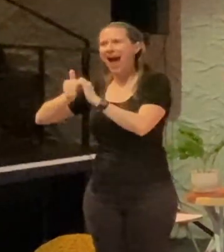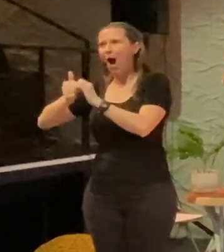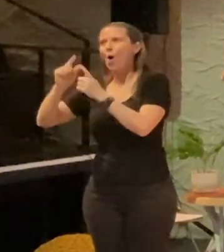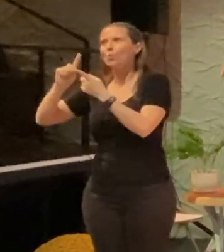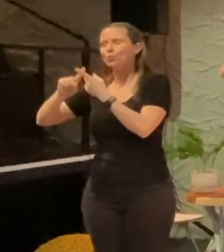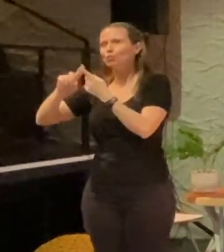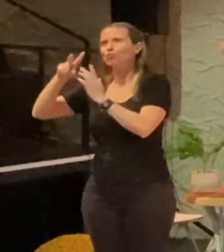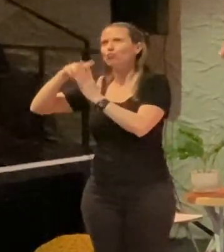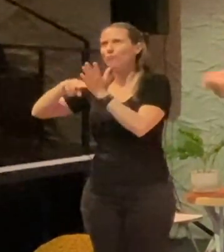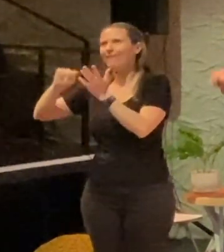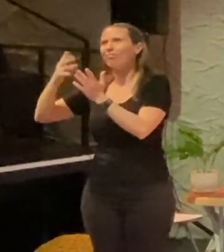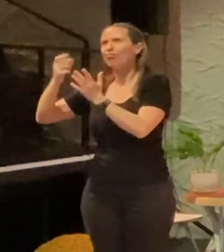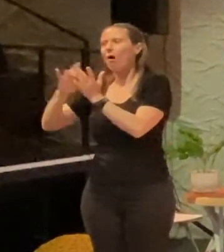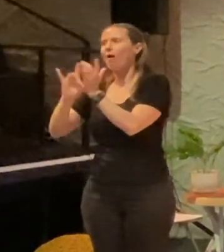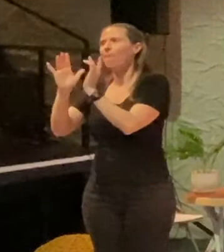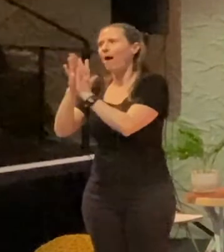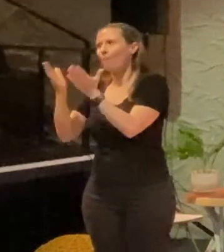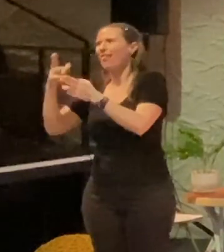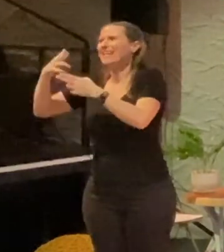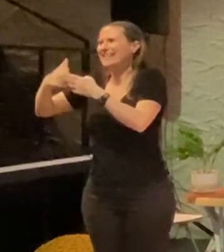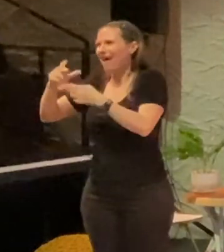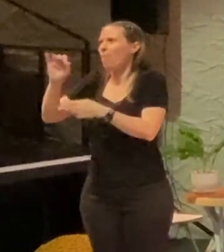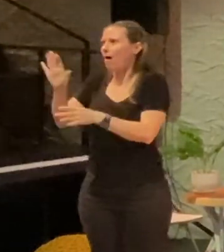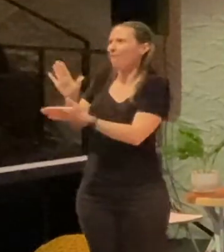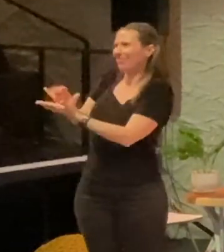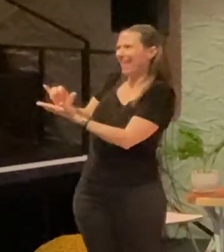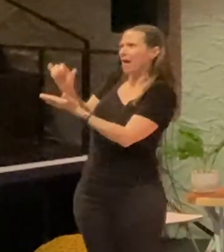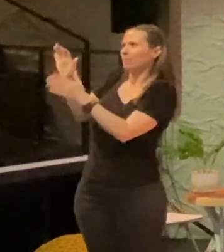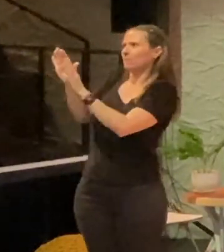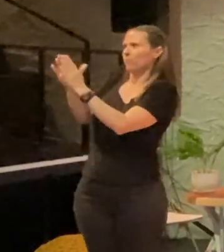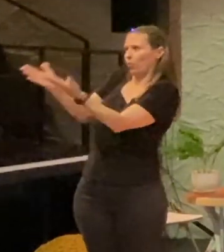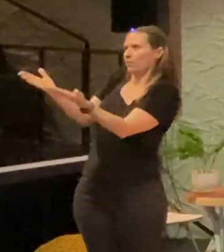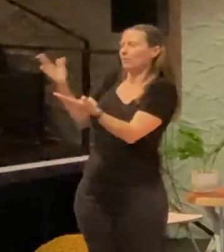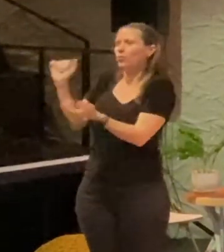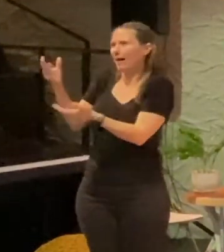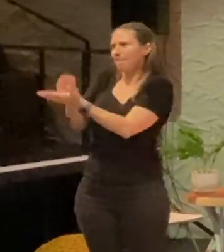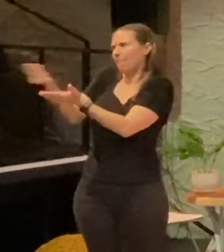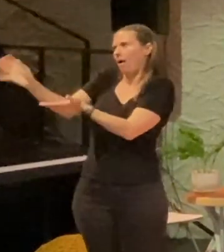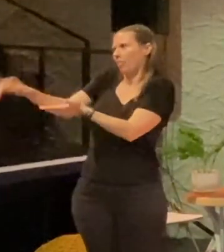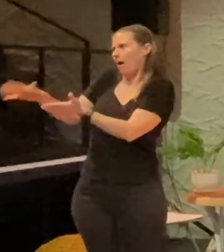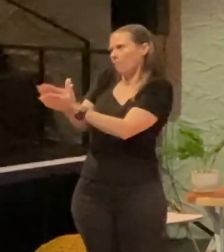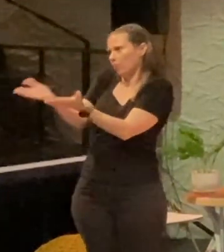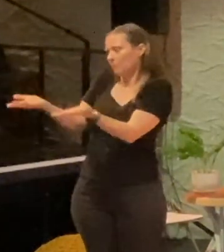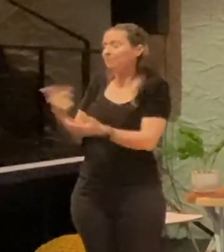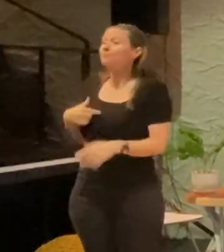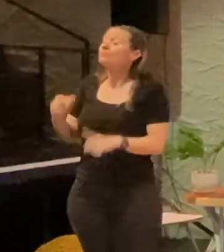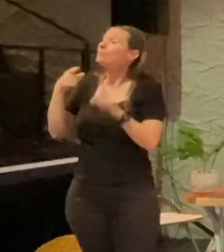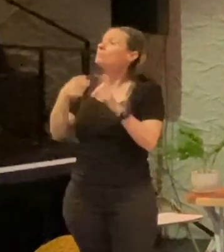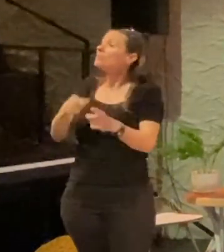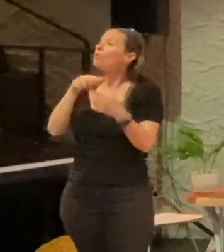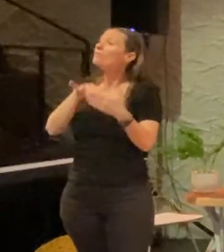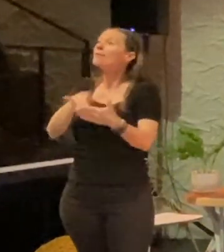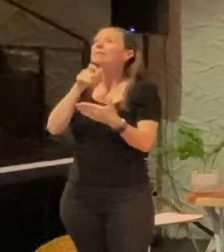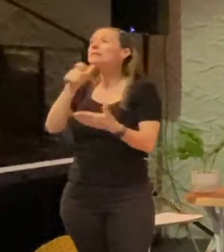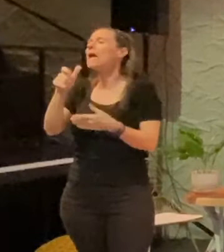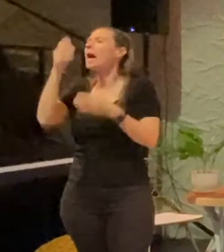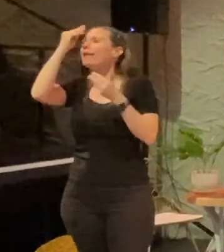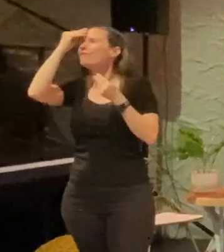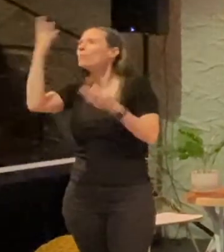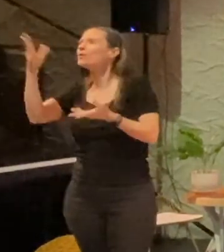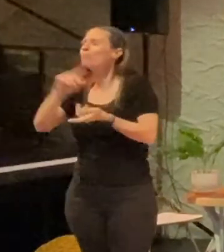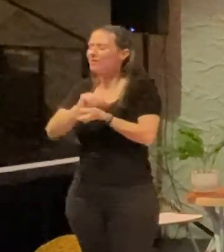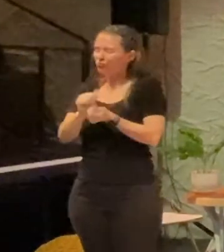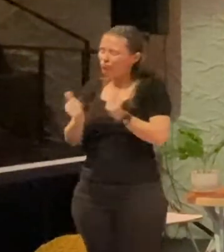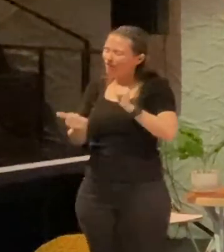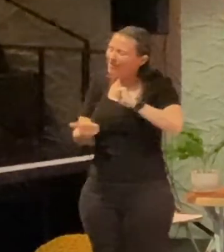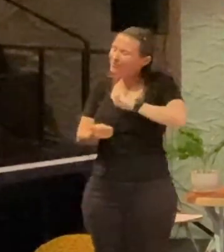Book. So if you're really just out there guessing, you can get that book, okay? But the goal of your study is not information, it's transformation,